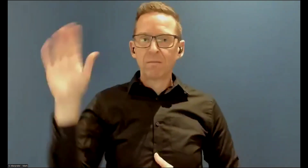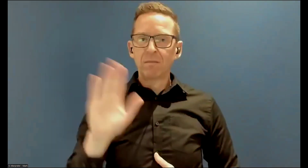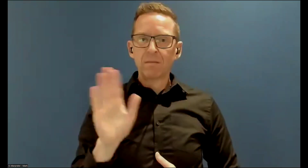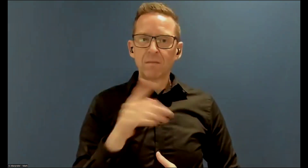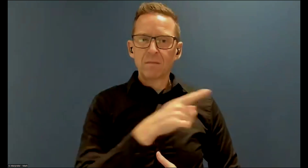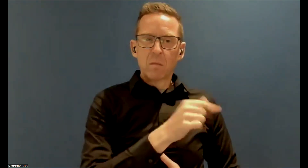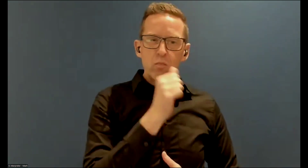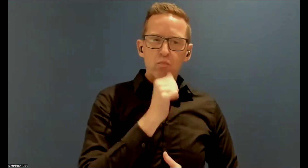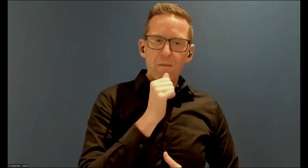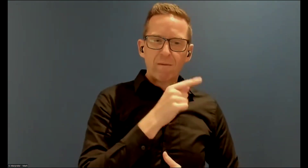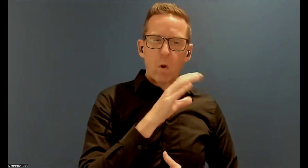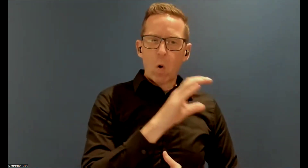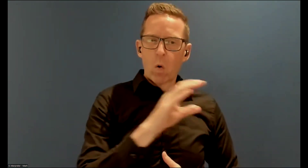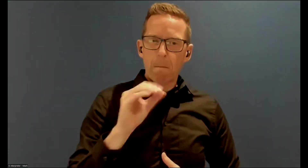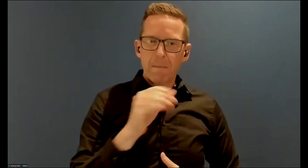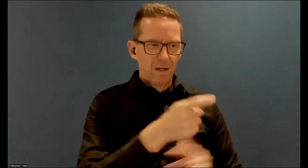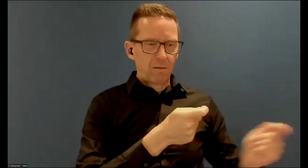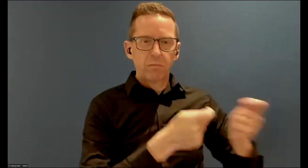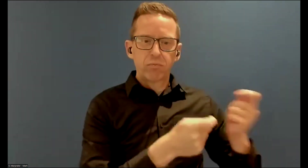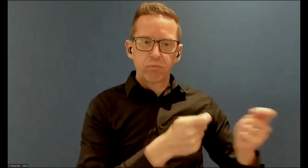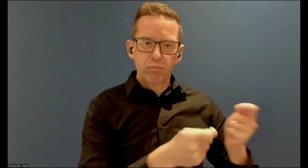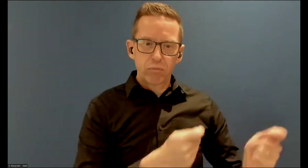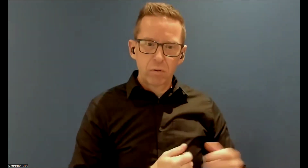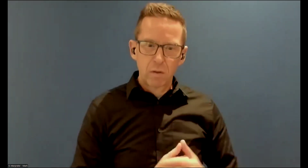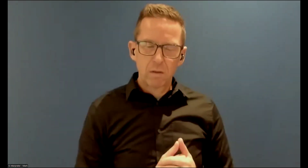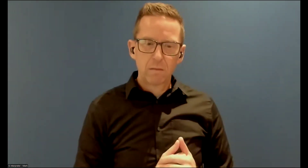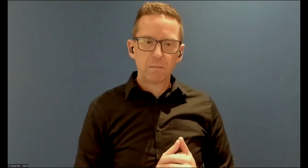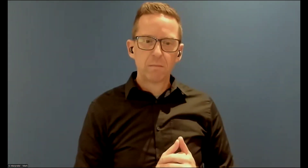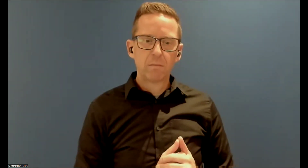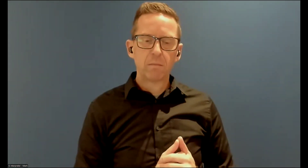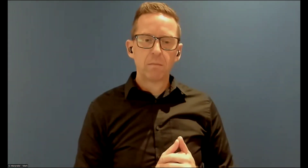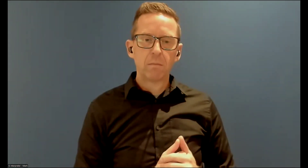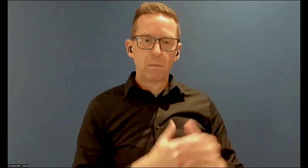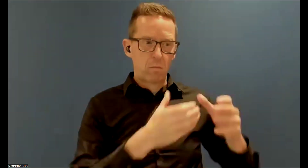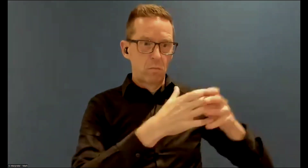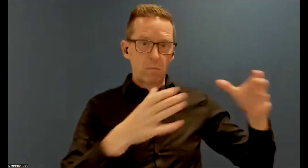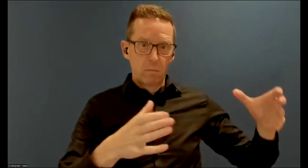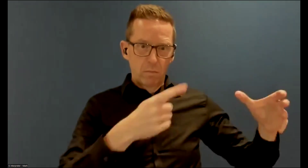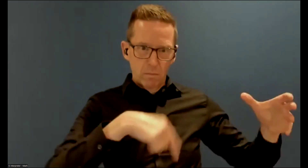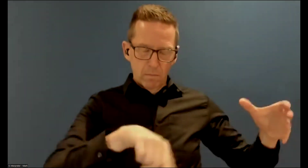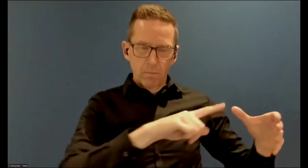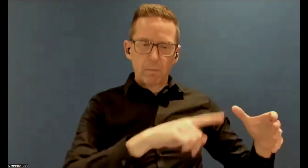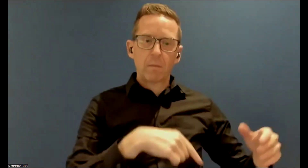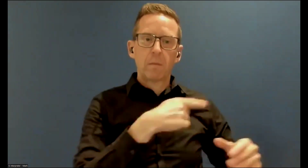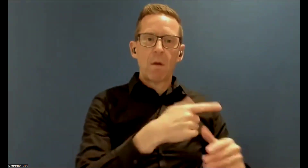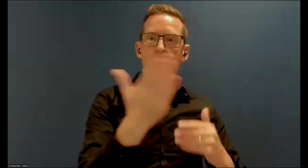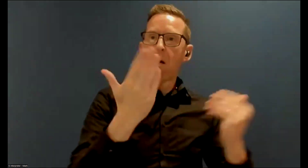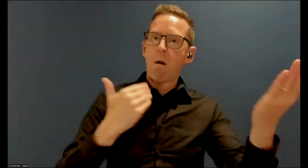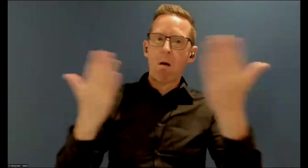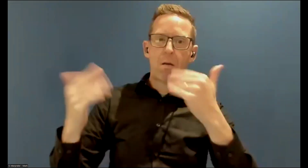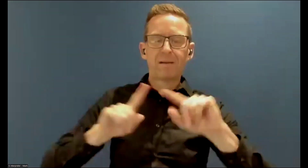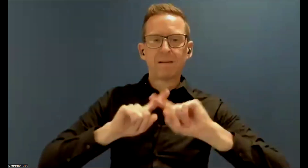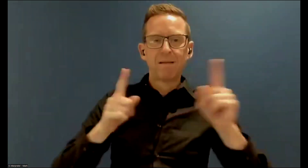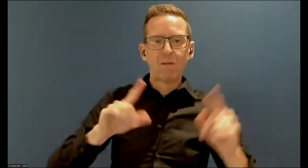and they are hosting or providing their services to foreigners. So we started with